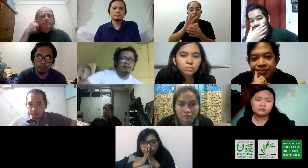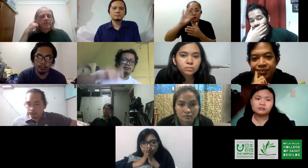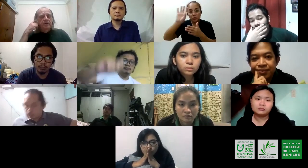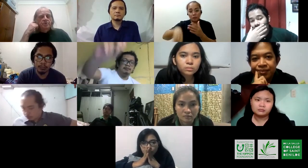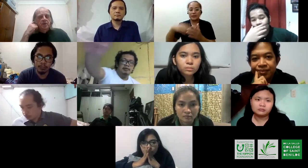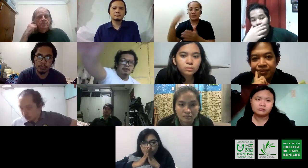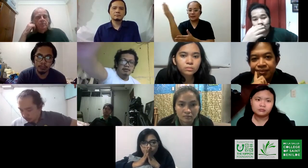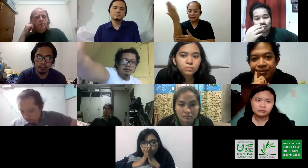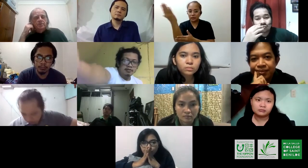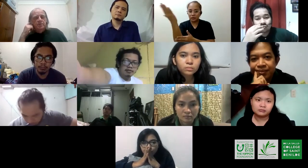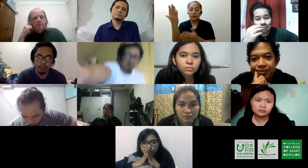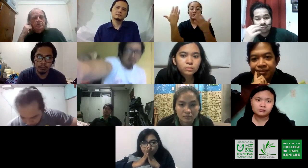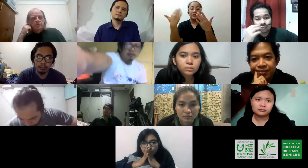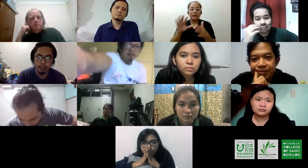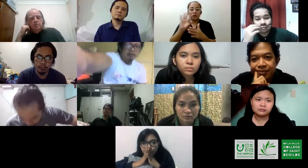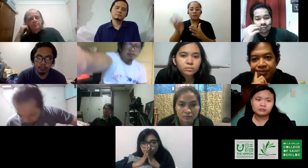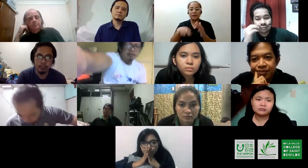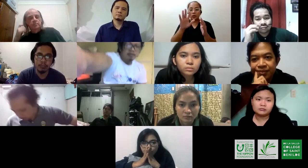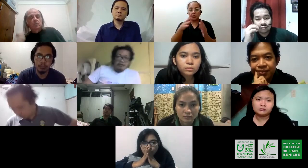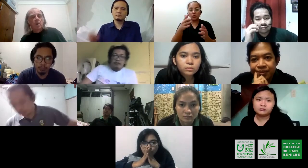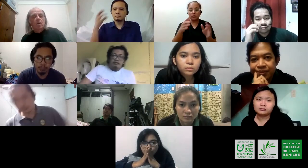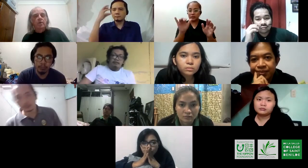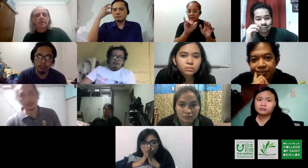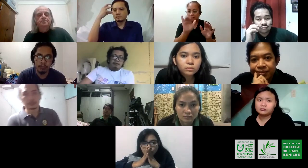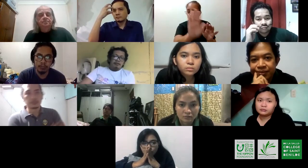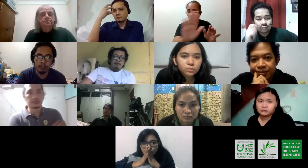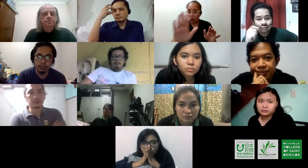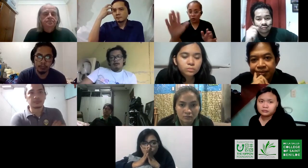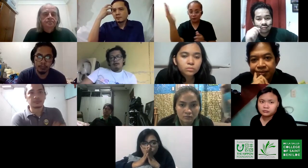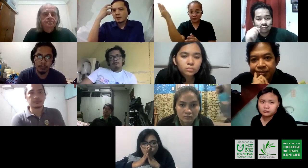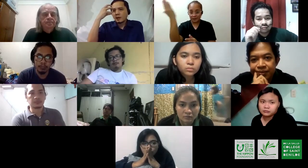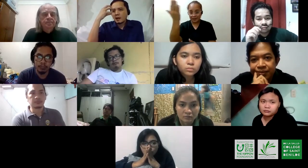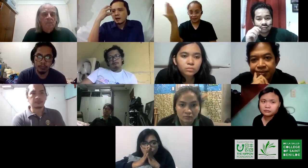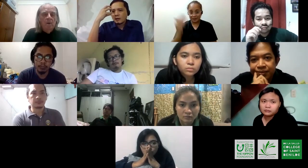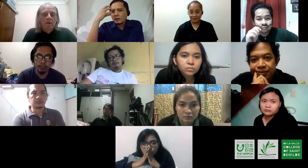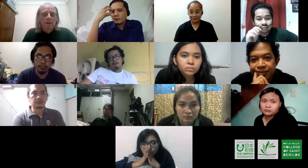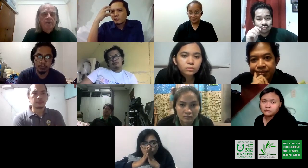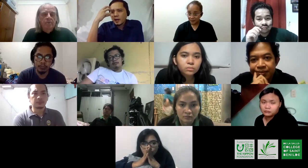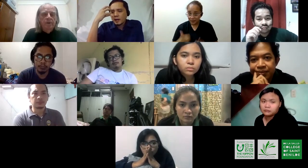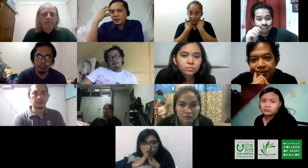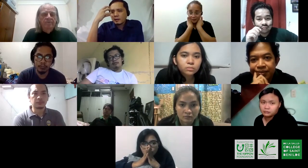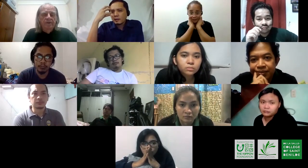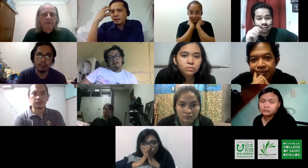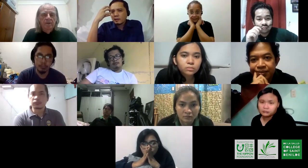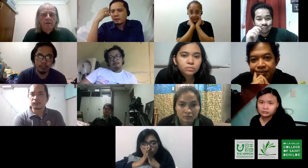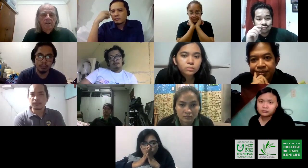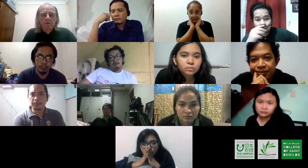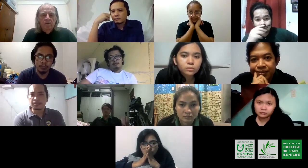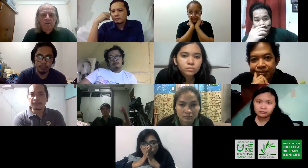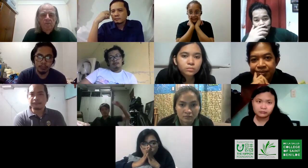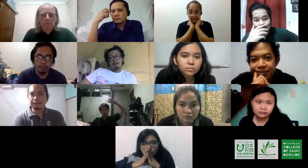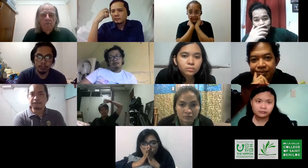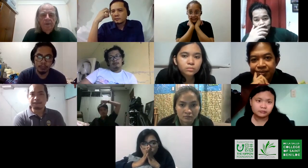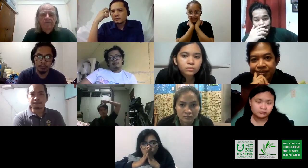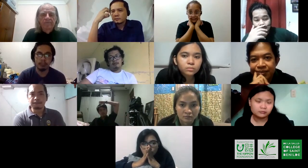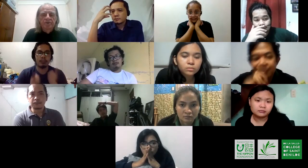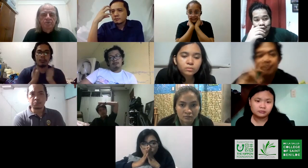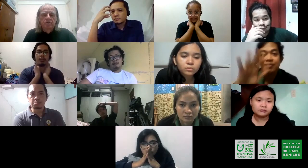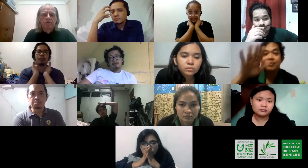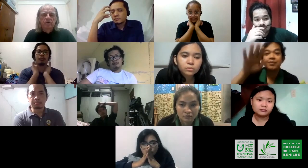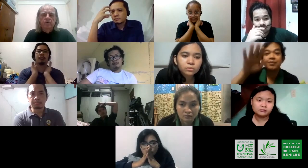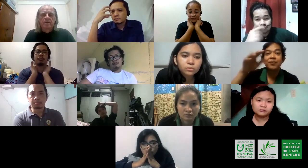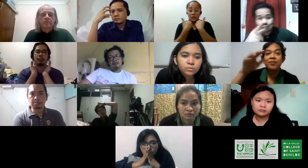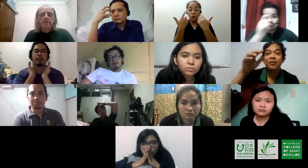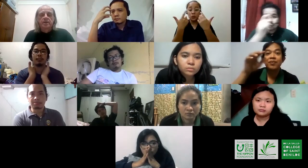lecture, and then finishing up your presentations too. Okay? I think we can